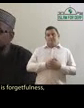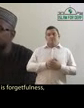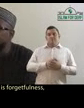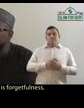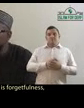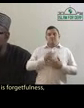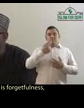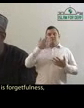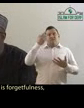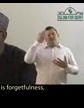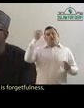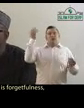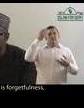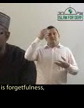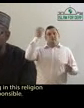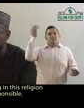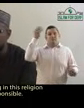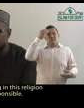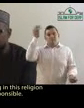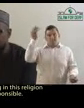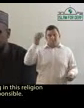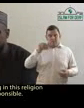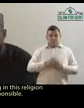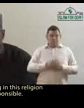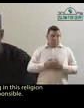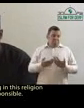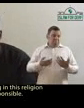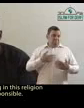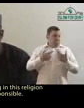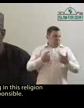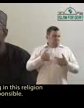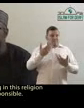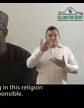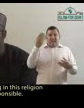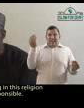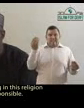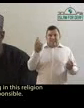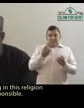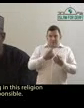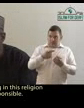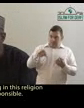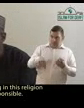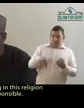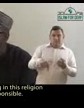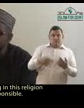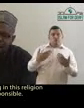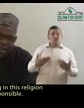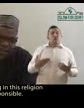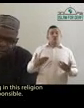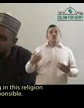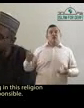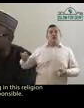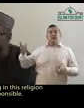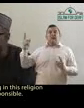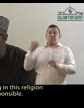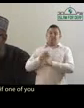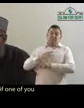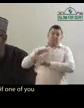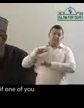is forgetfulness. Forgetfulness. If a person forgets something in this religion, Allah doesn't make